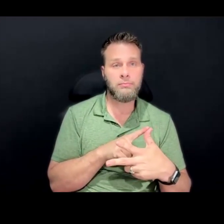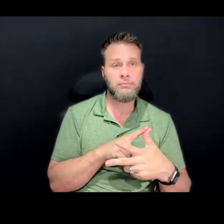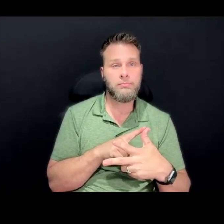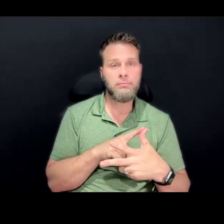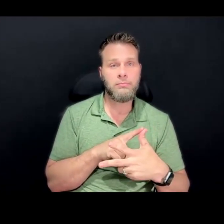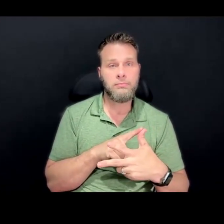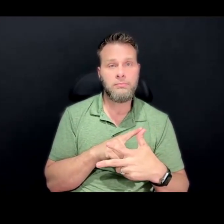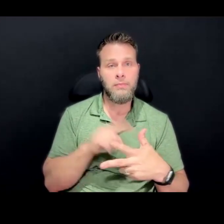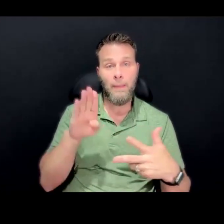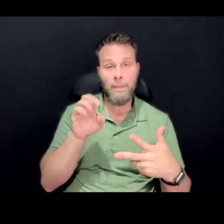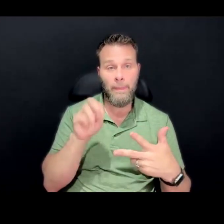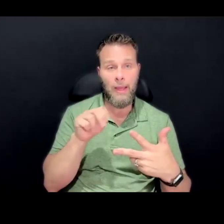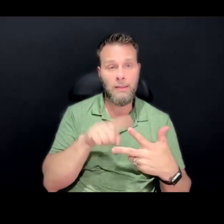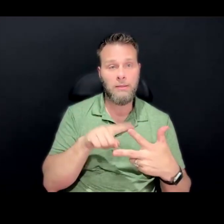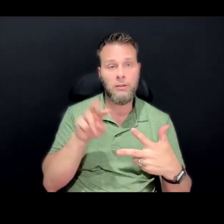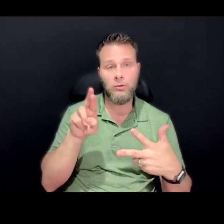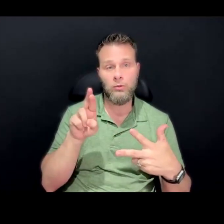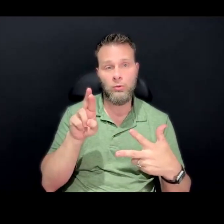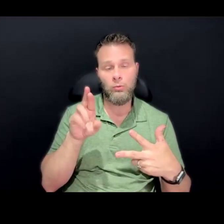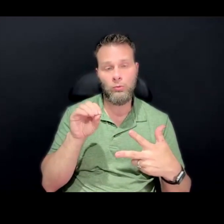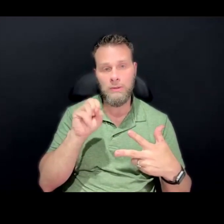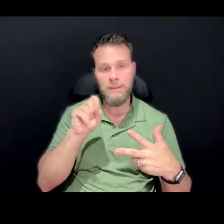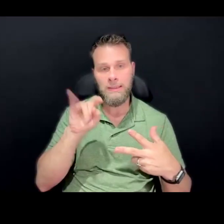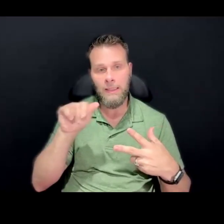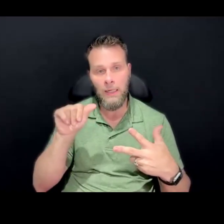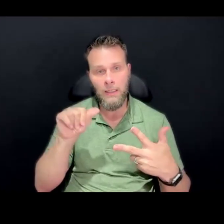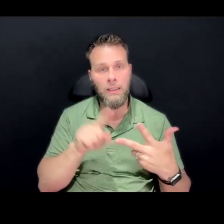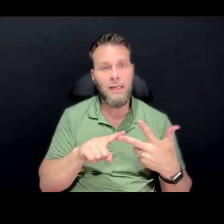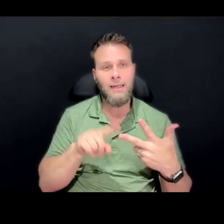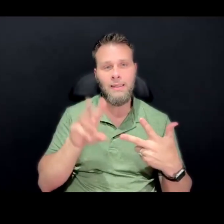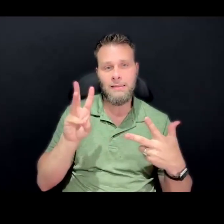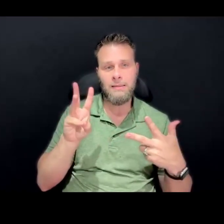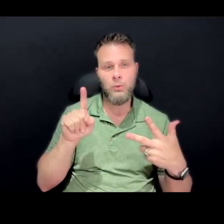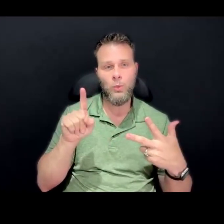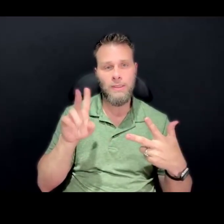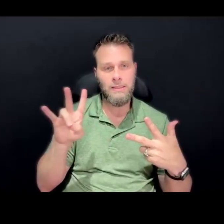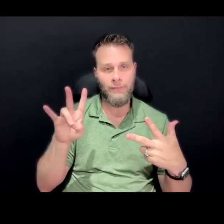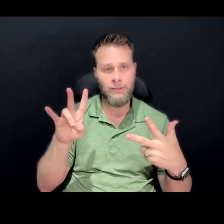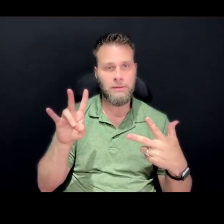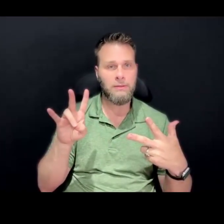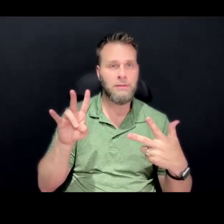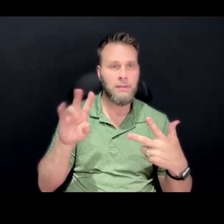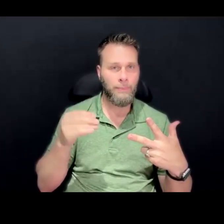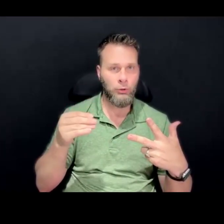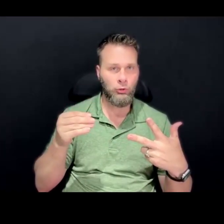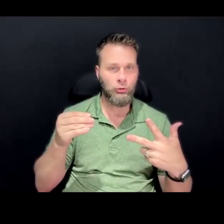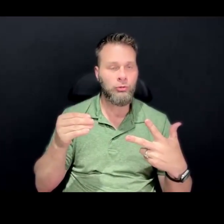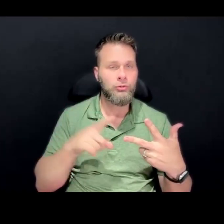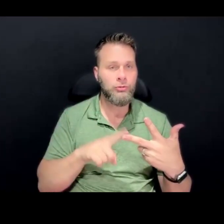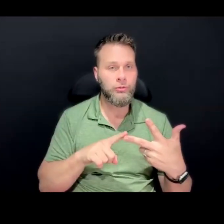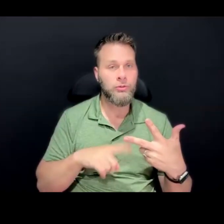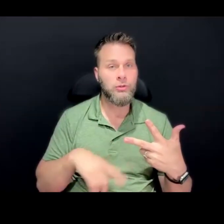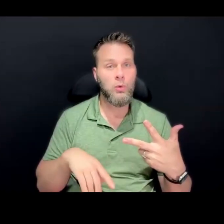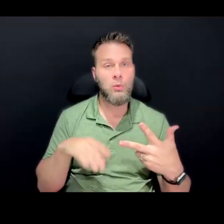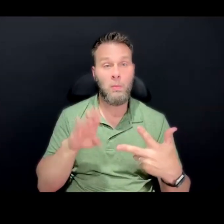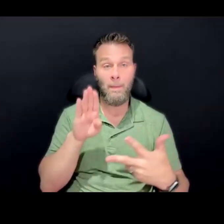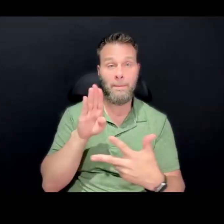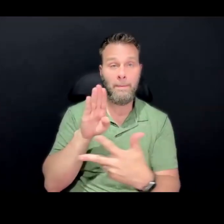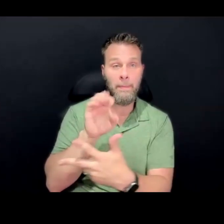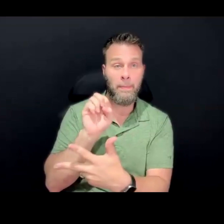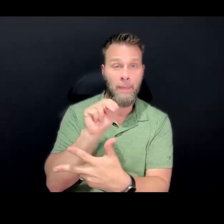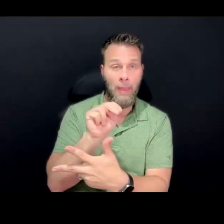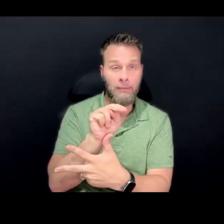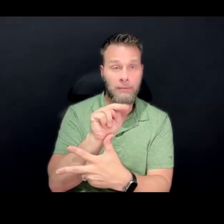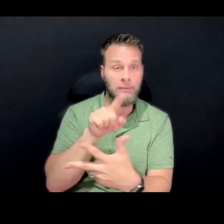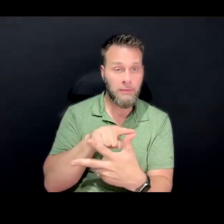a 617 number. No name. So we could start off with Ben. If you have your